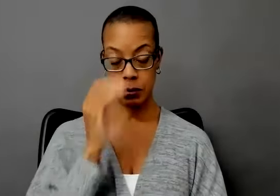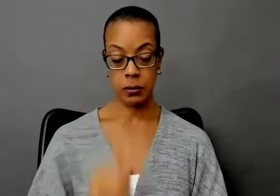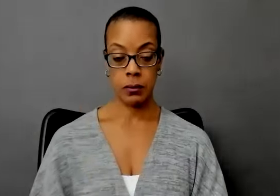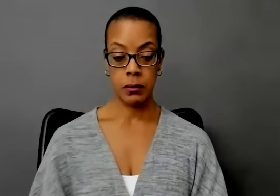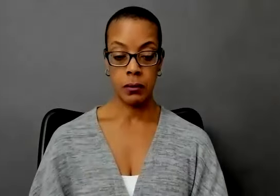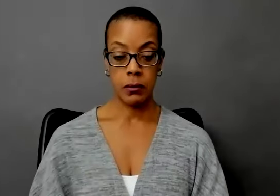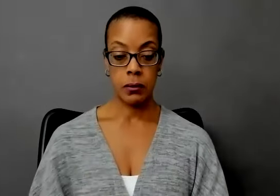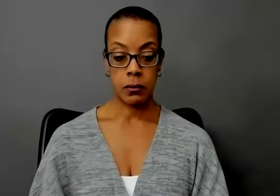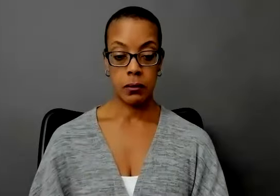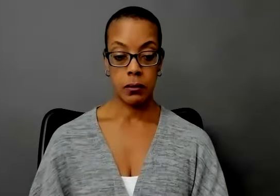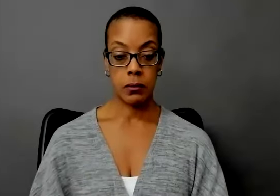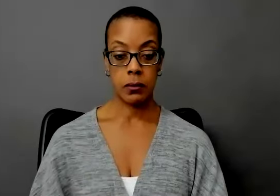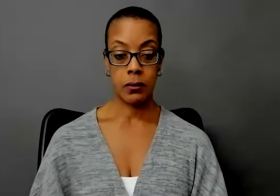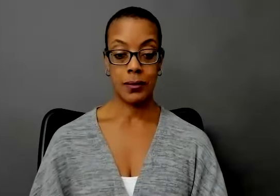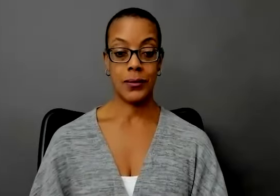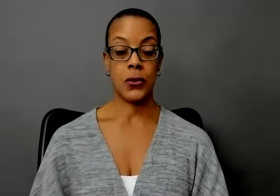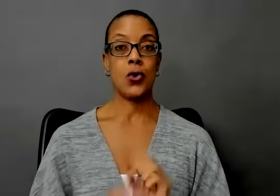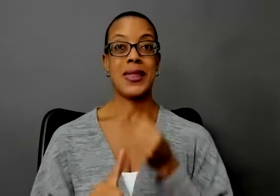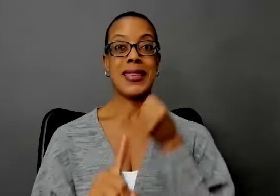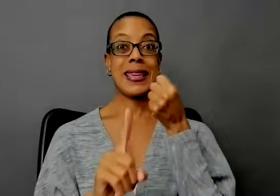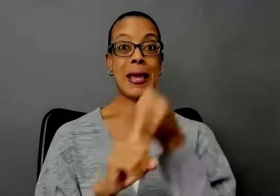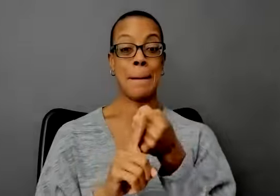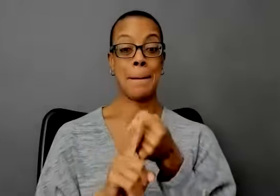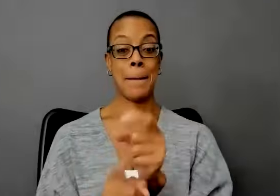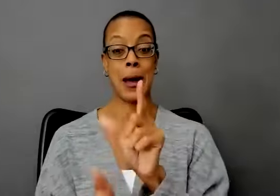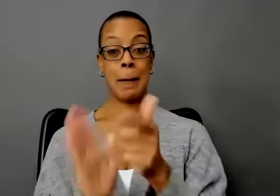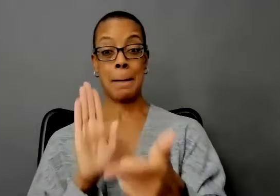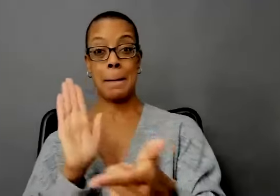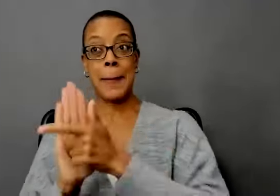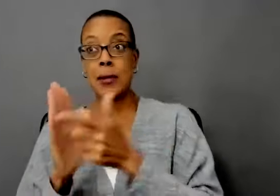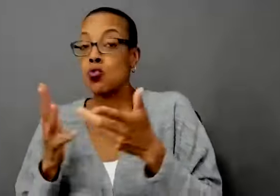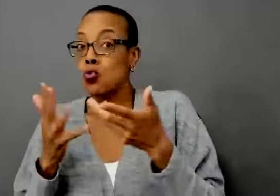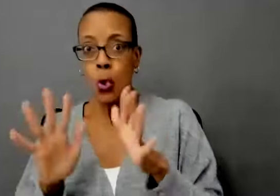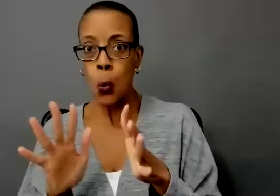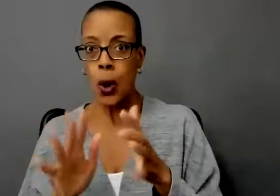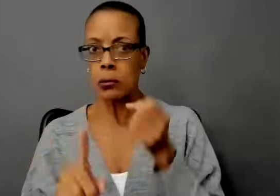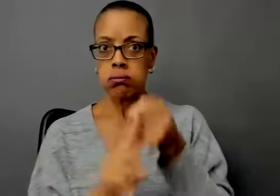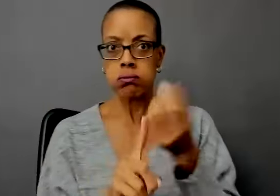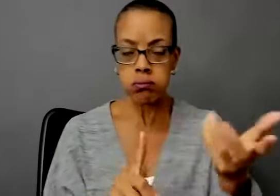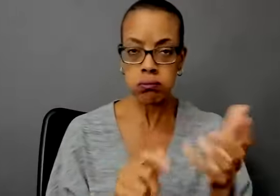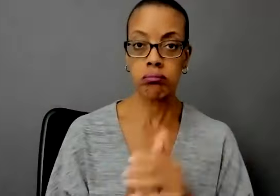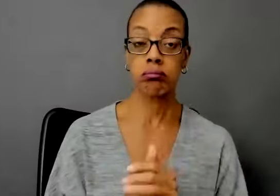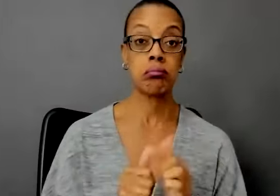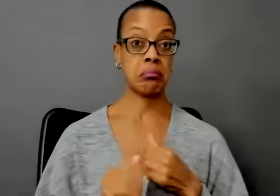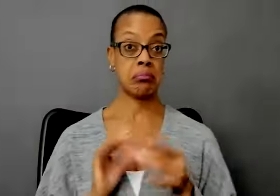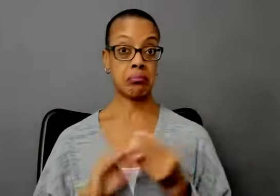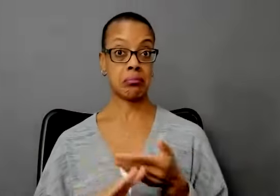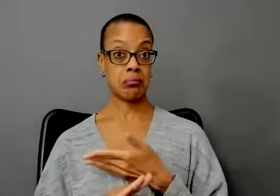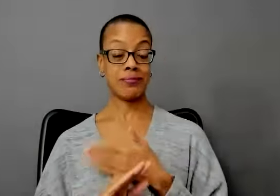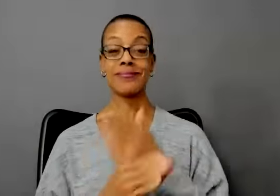impacts of unwanted publication bans. So again, like I mentioned before, prosecutors typically did not seek